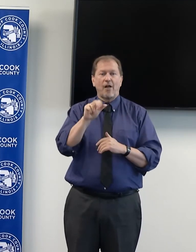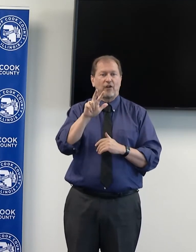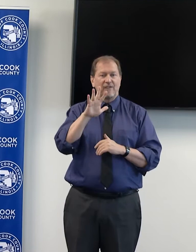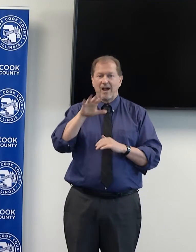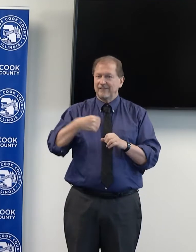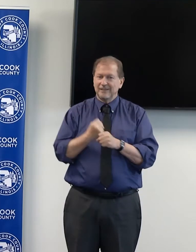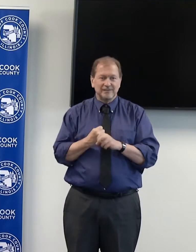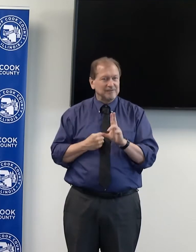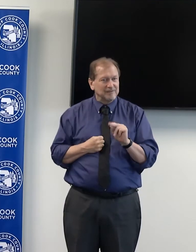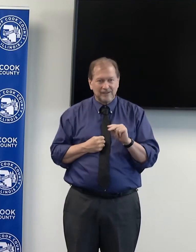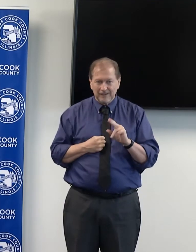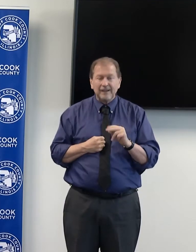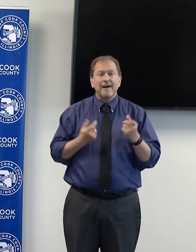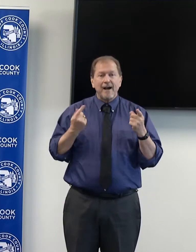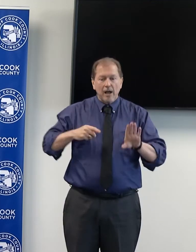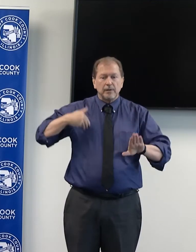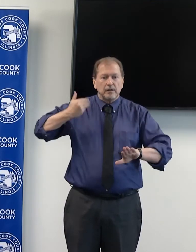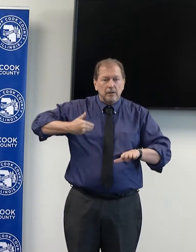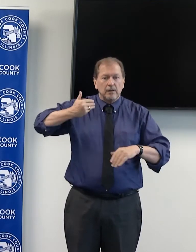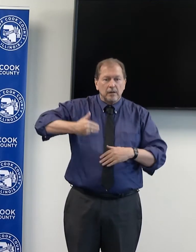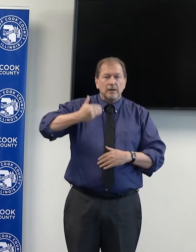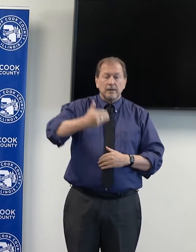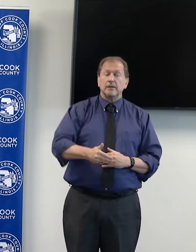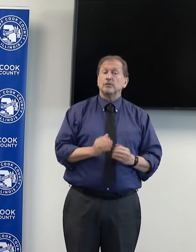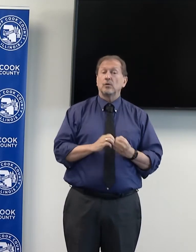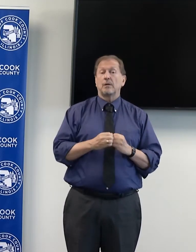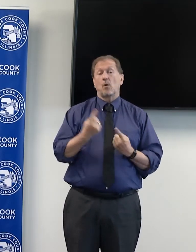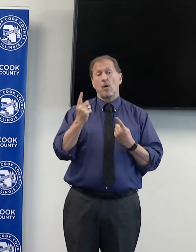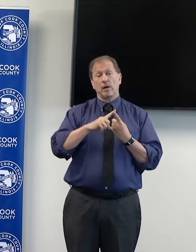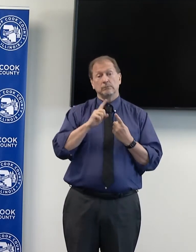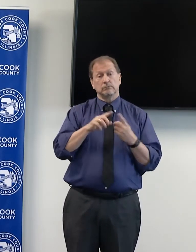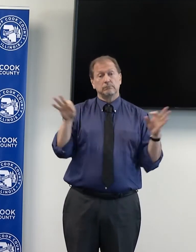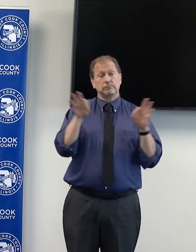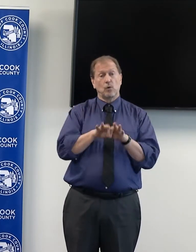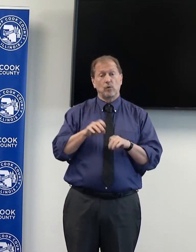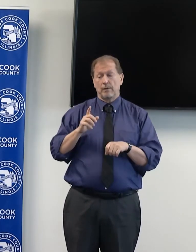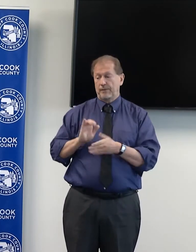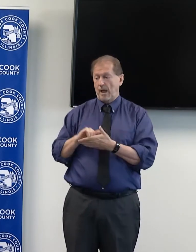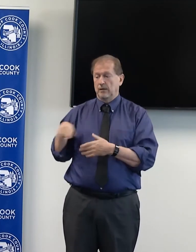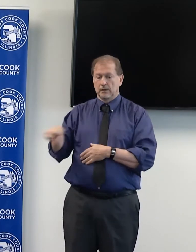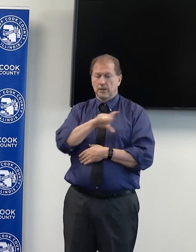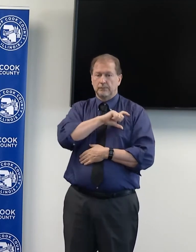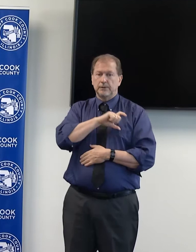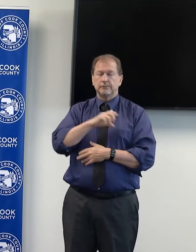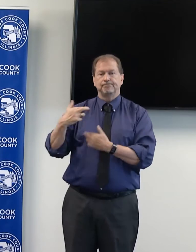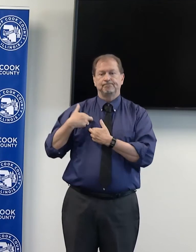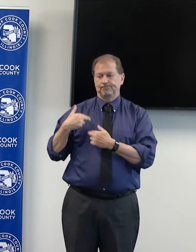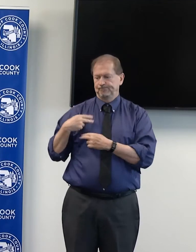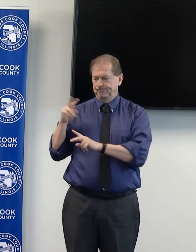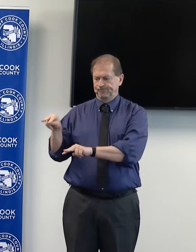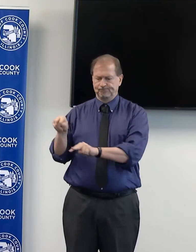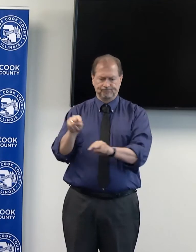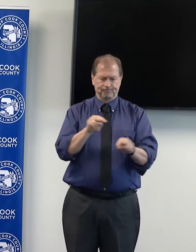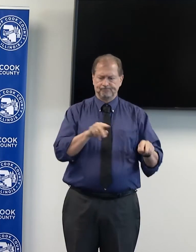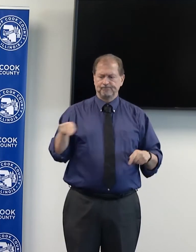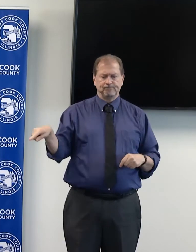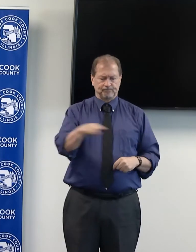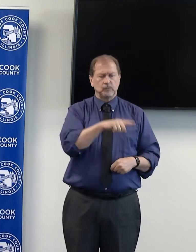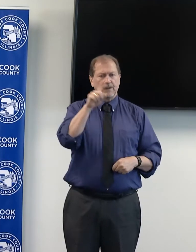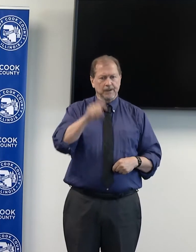occurrence. So the first thing that I would say is that we need to focus more on police accountability, not just here in Chicago, but across the